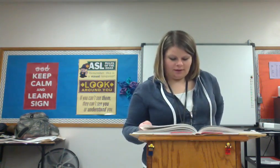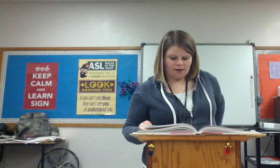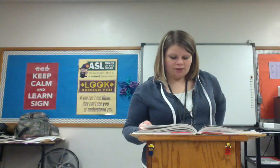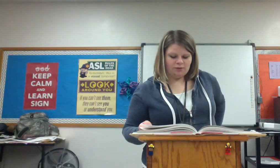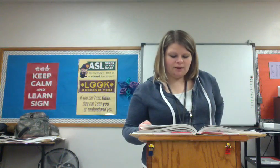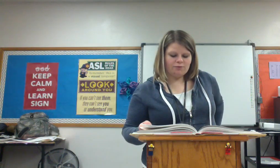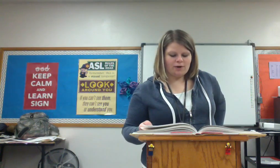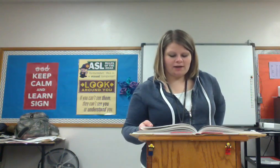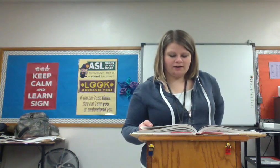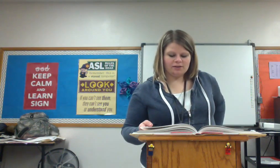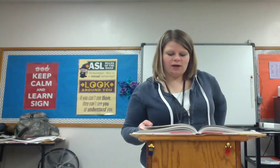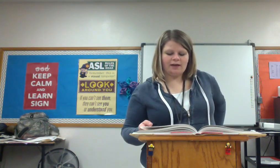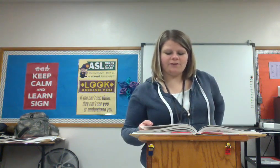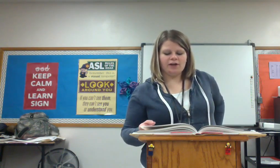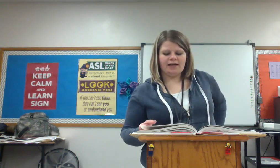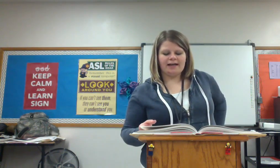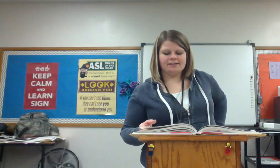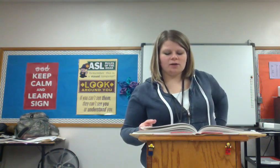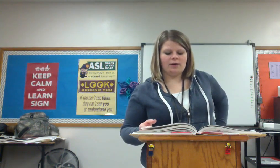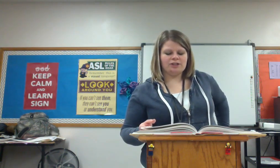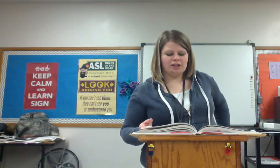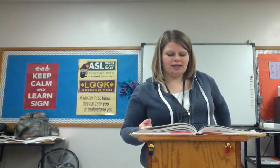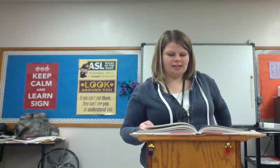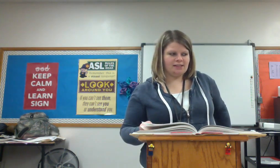Are you a writer? So if you're gonna ask a question like this to